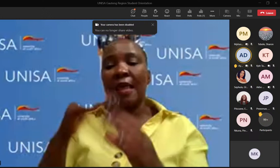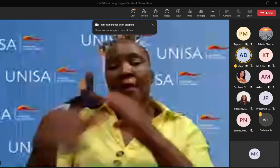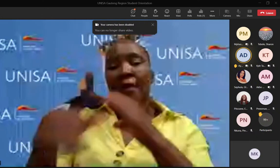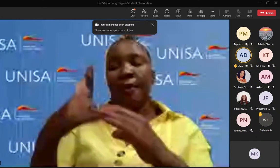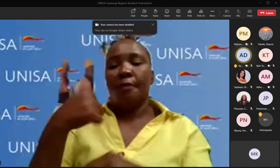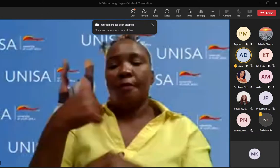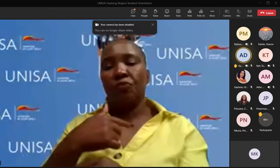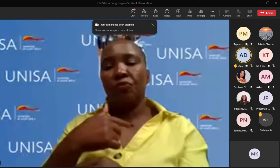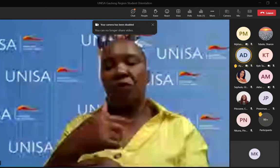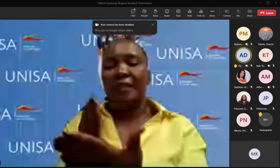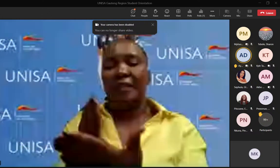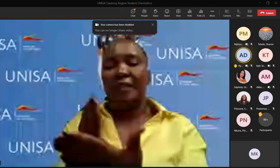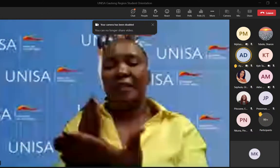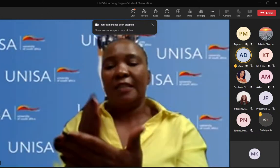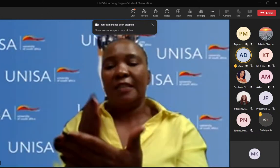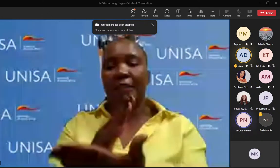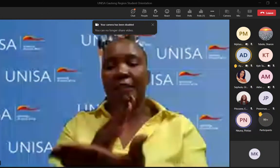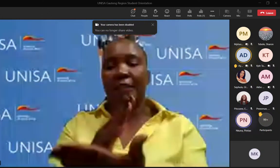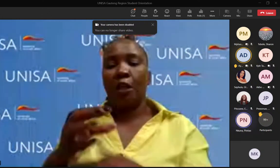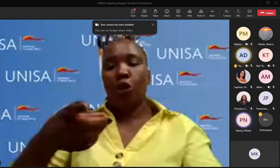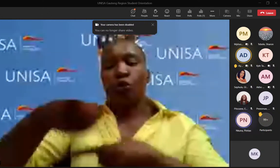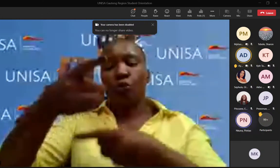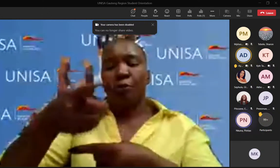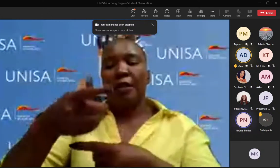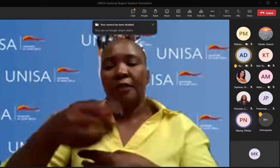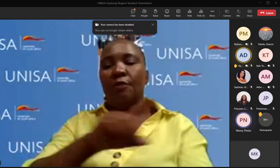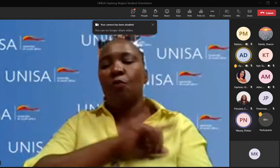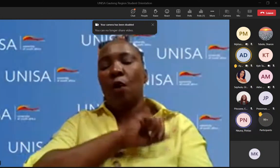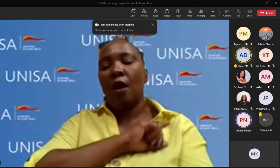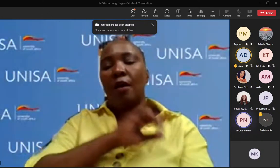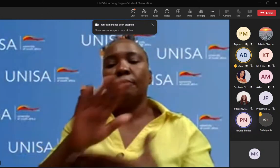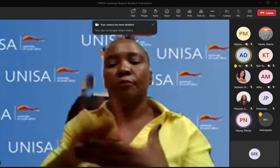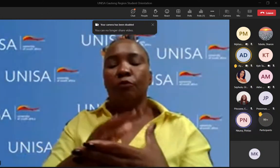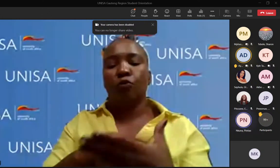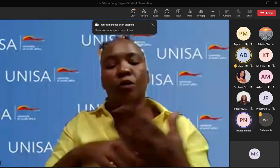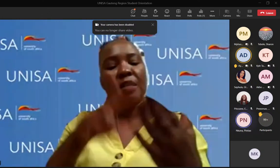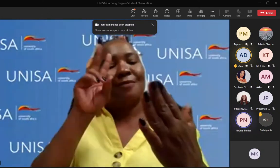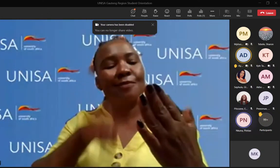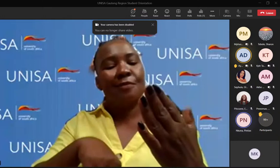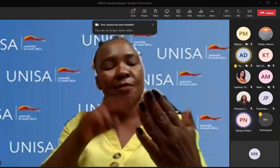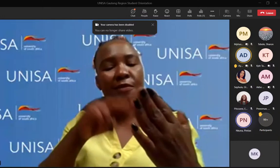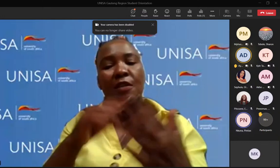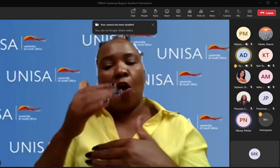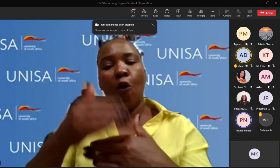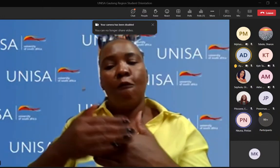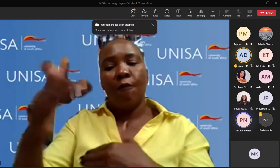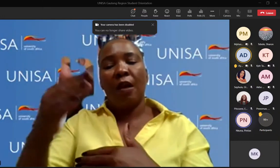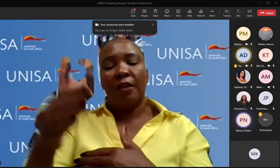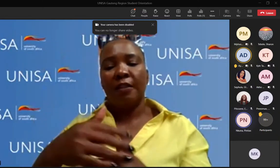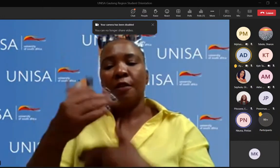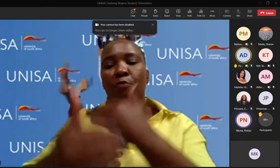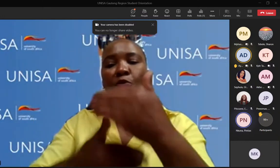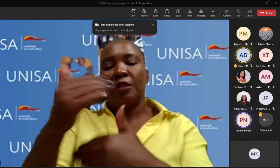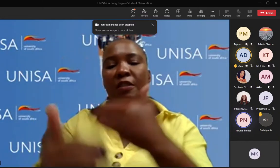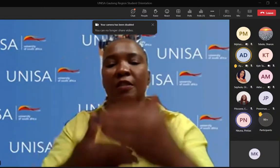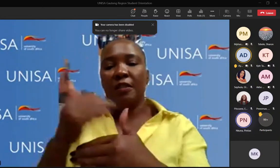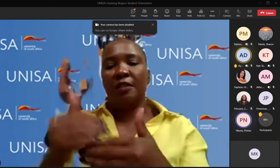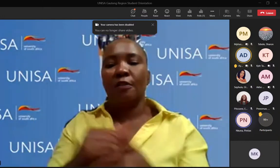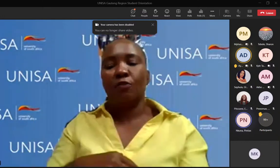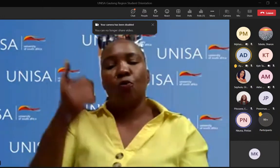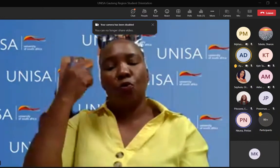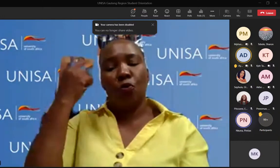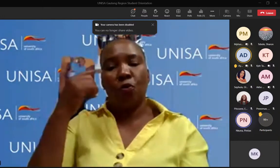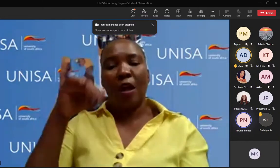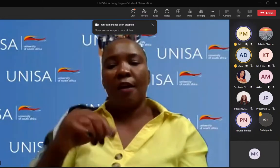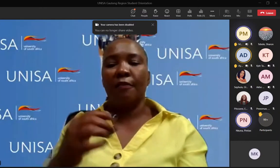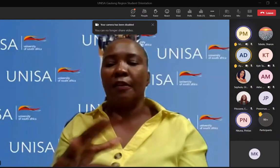then I can show you the the documents so that you can see on the process on how far is the process because you know that we have